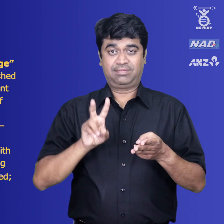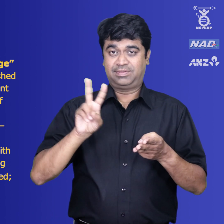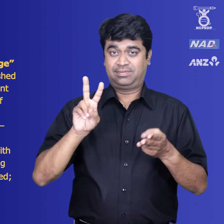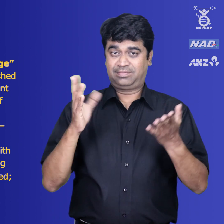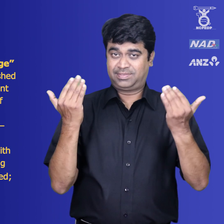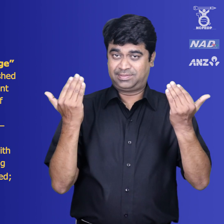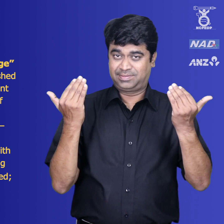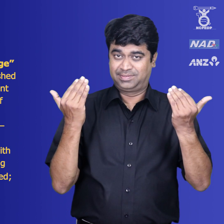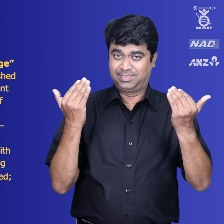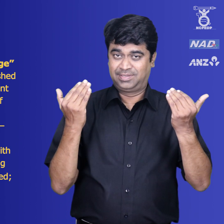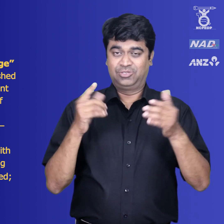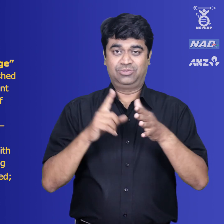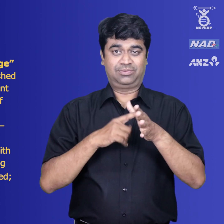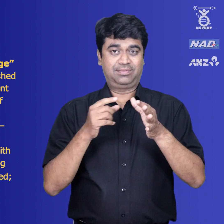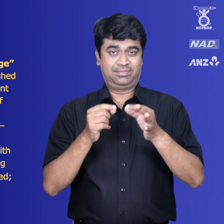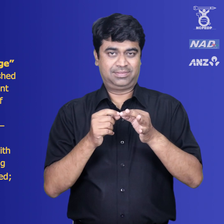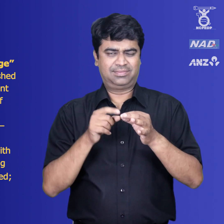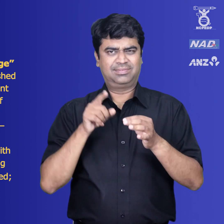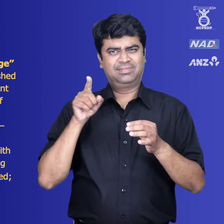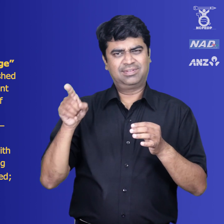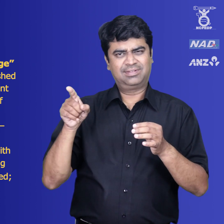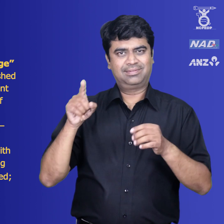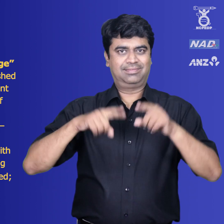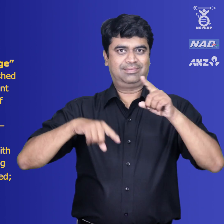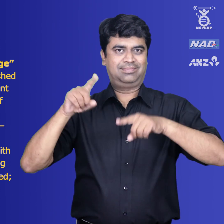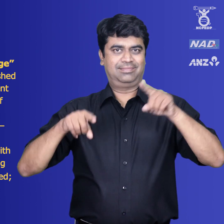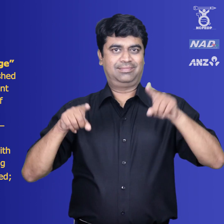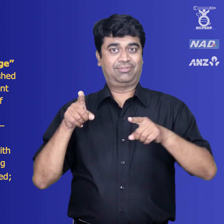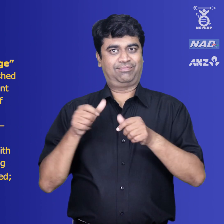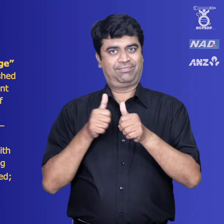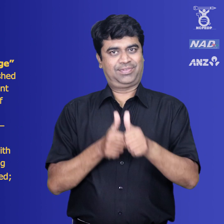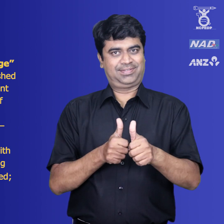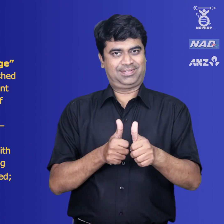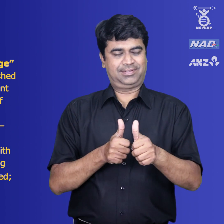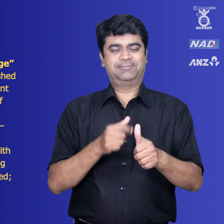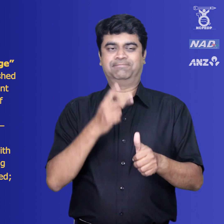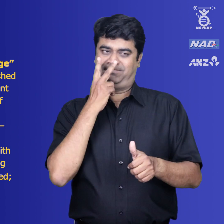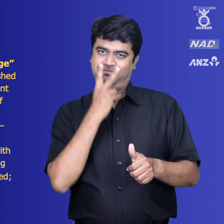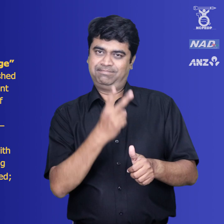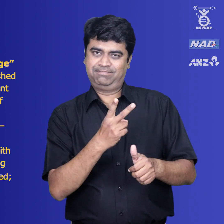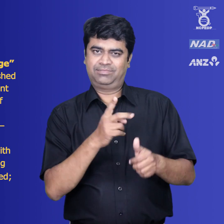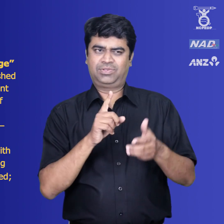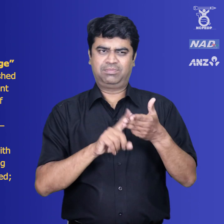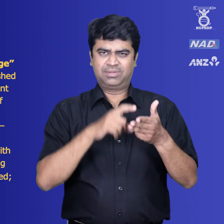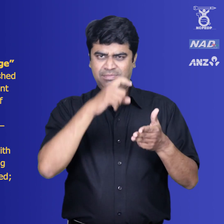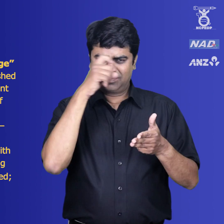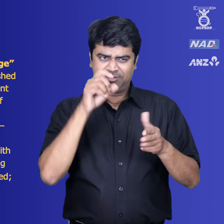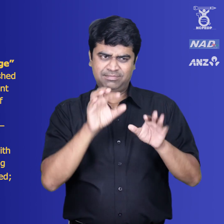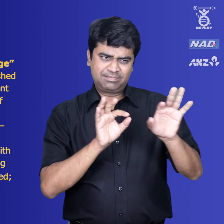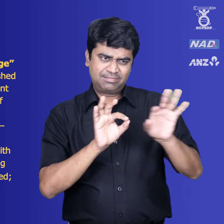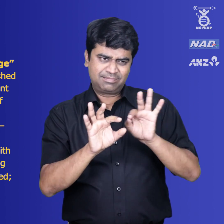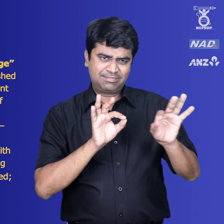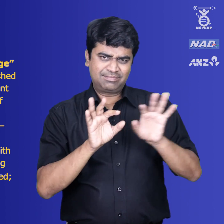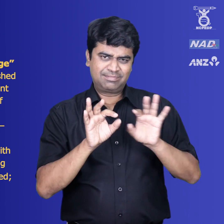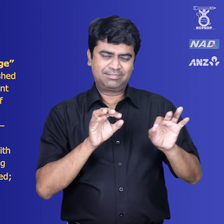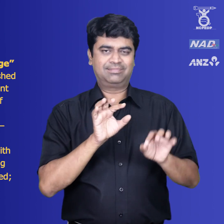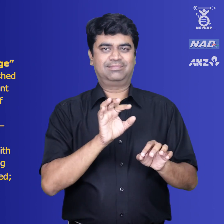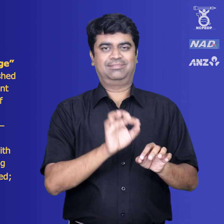Vacancies to which persons with benchmark disabilities seeking employment may be